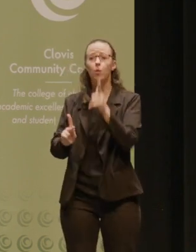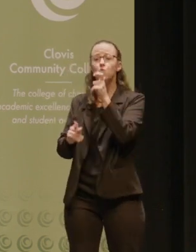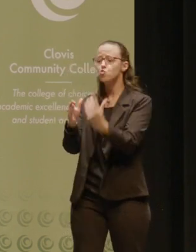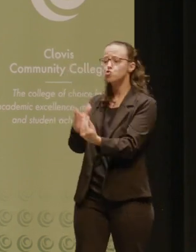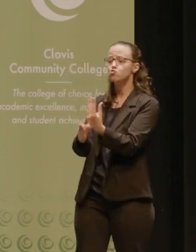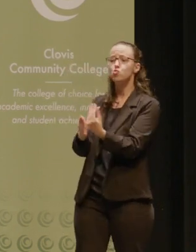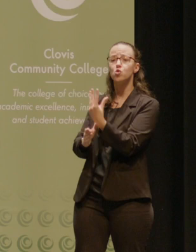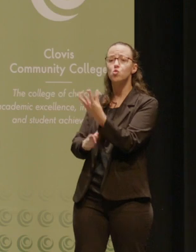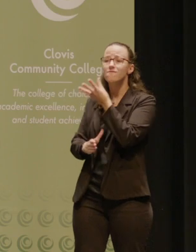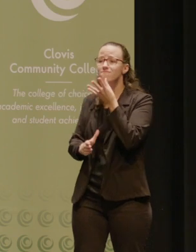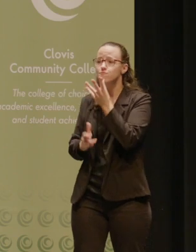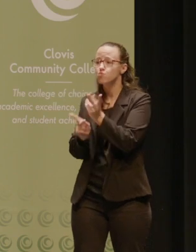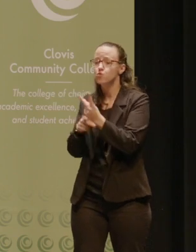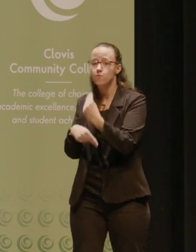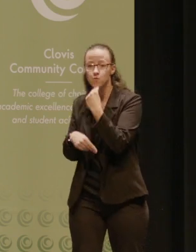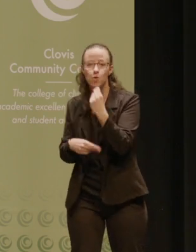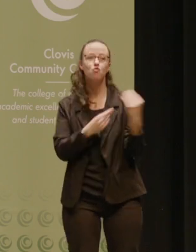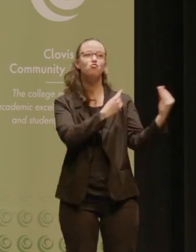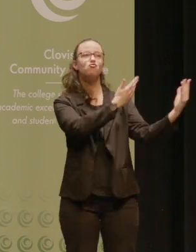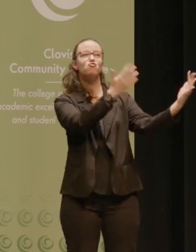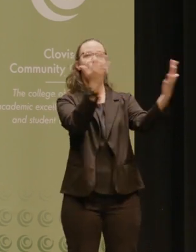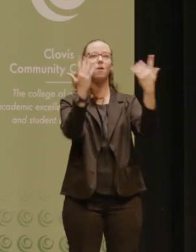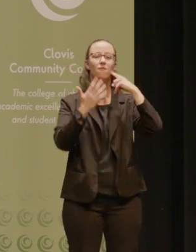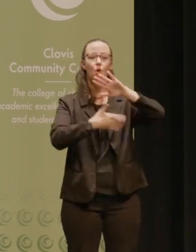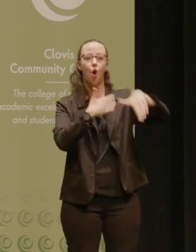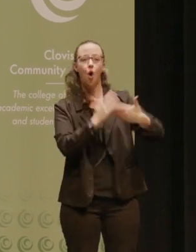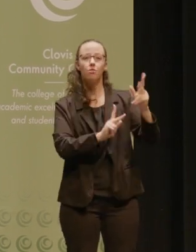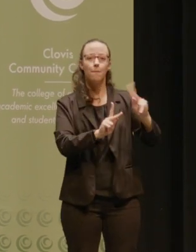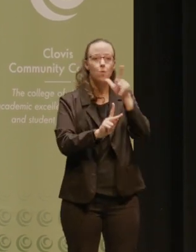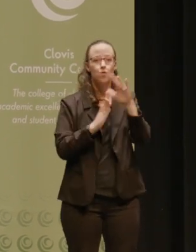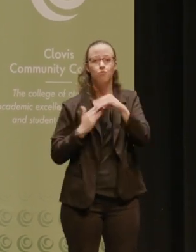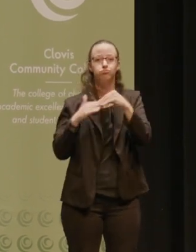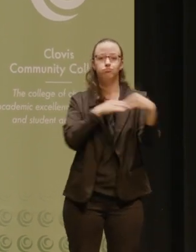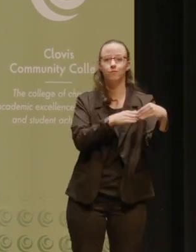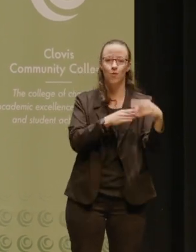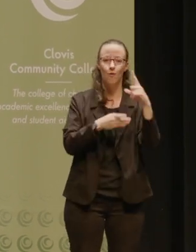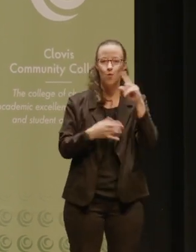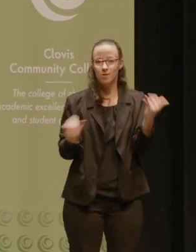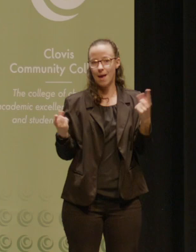in the fields. So ladies and gentlemen, can we give a round of applause for those people who helped us?